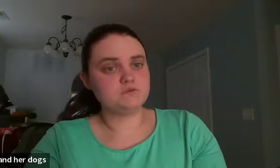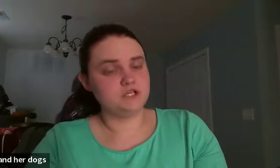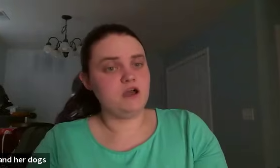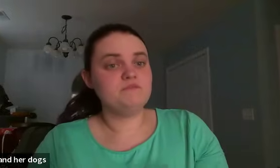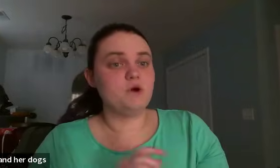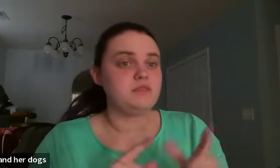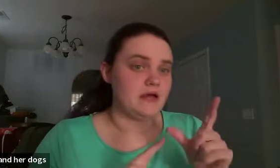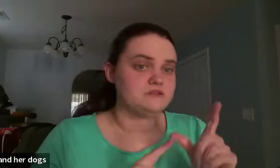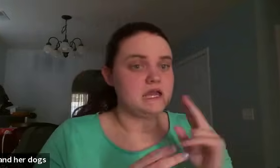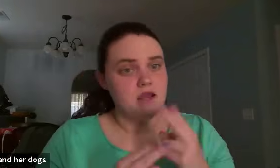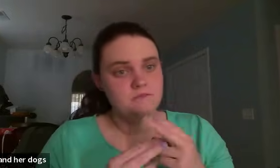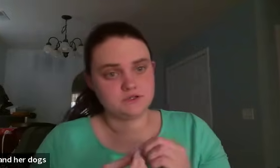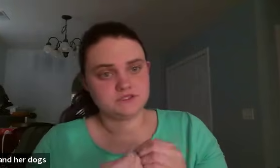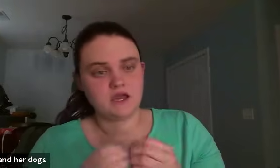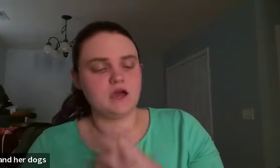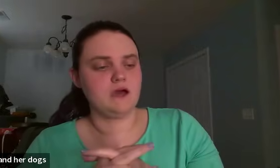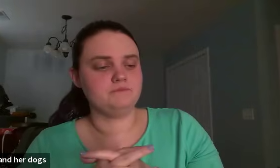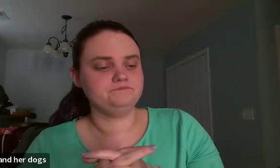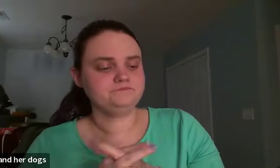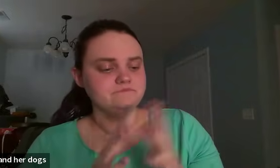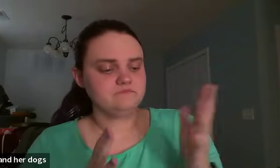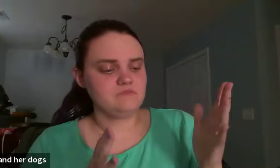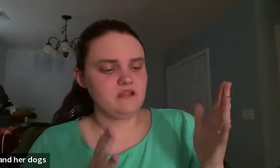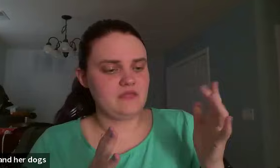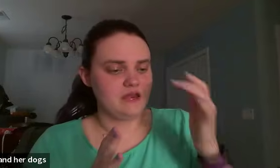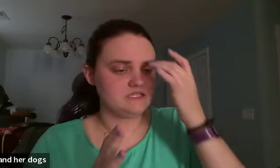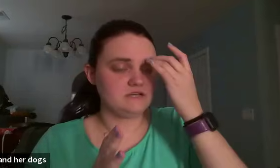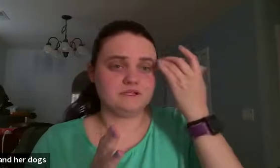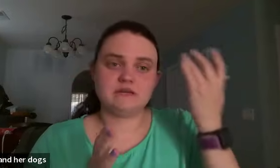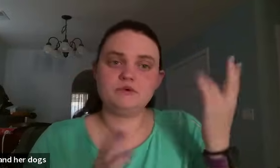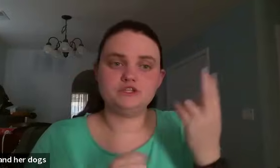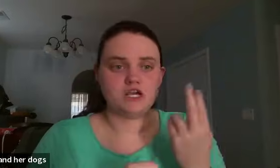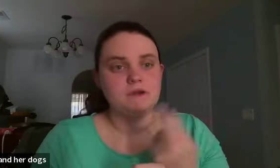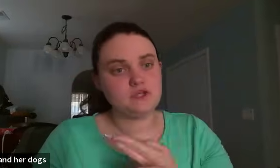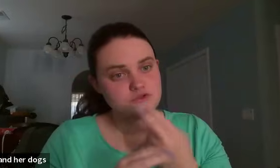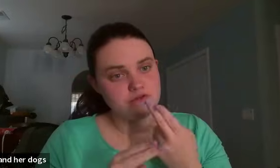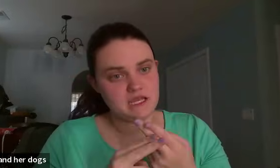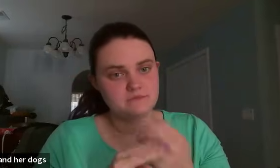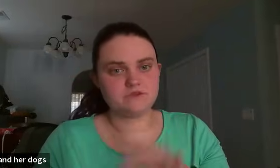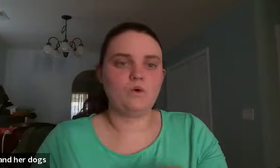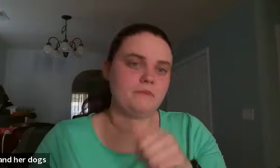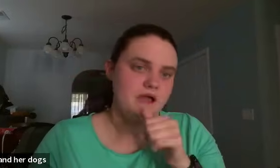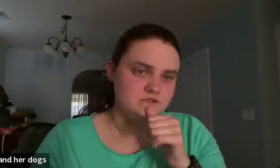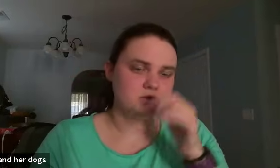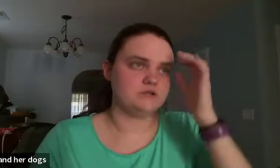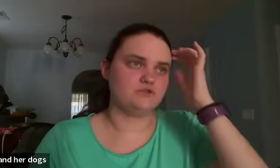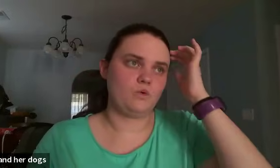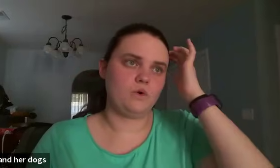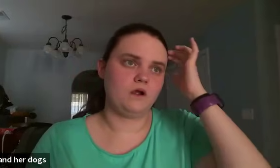where you have both letters and numbers. And that is like, for example, when you're talking about usernames or passwords